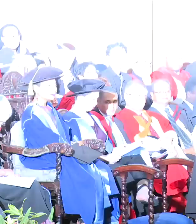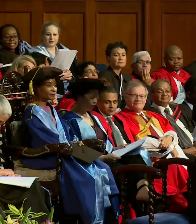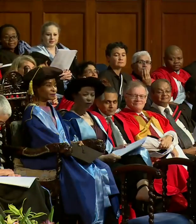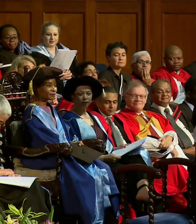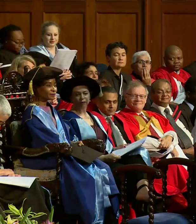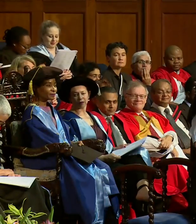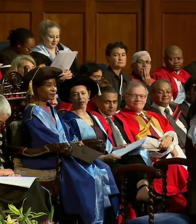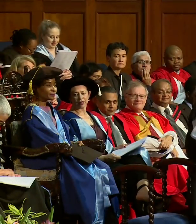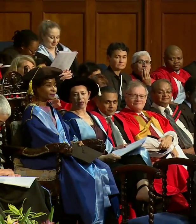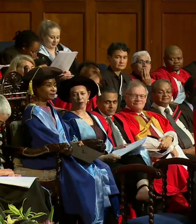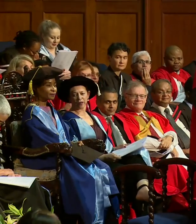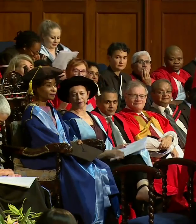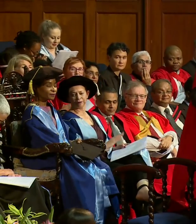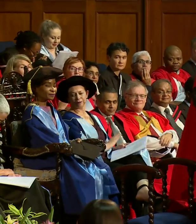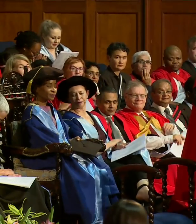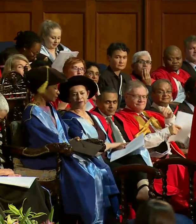Taba Henler.